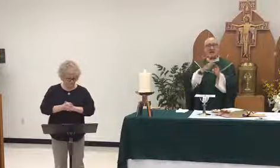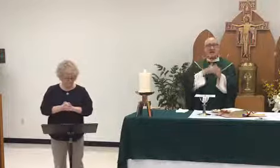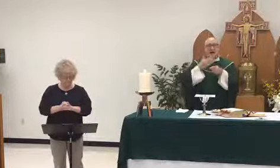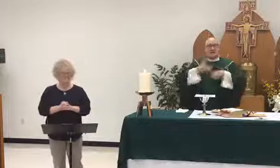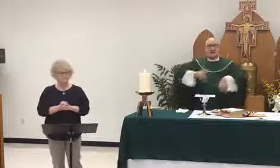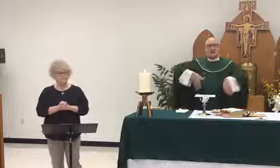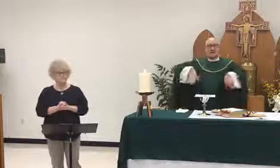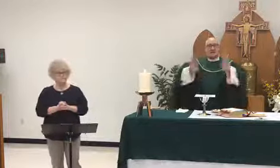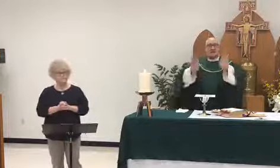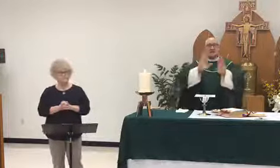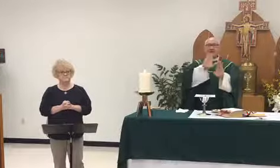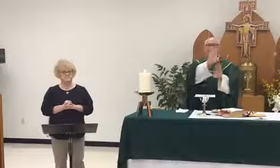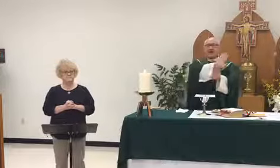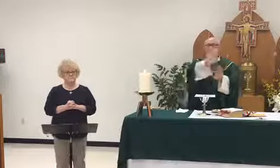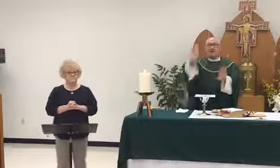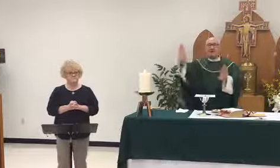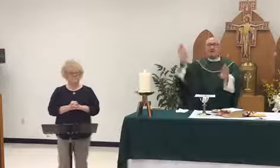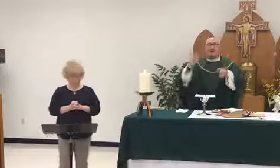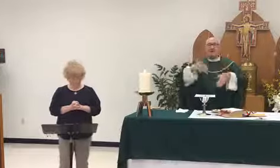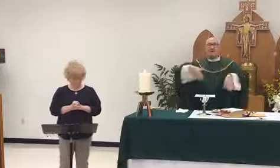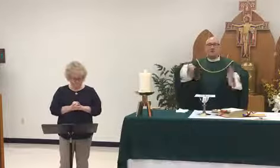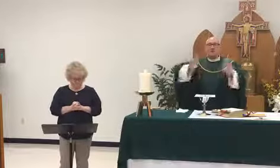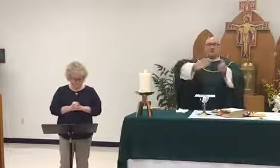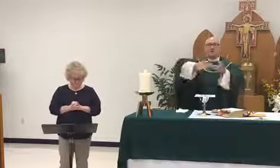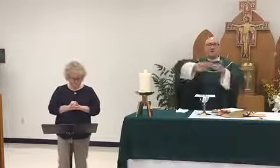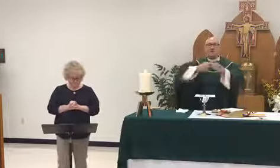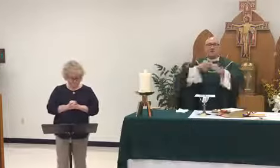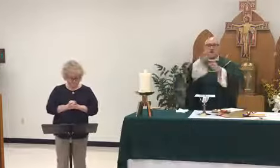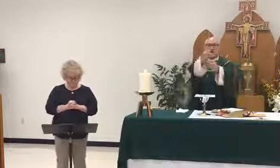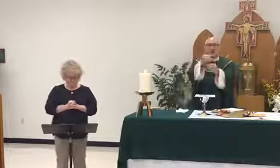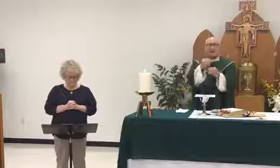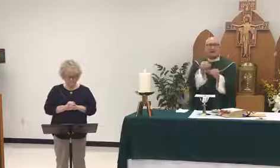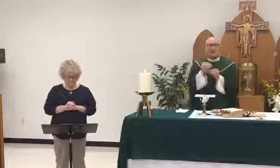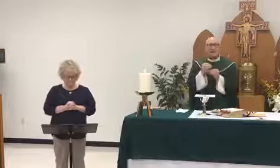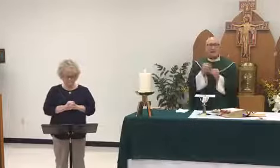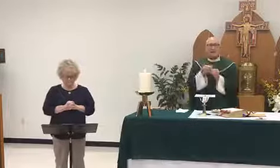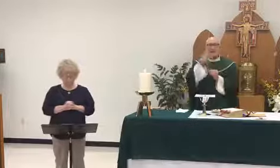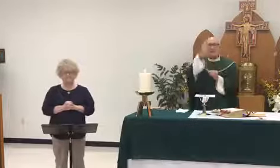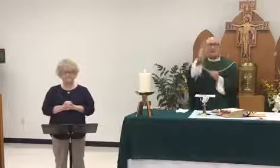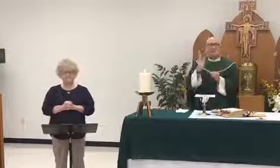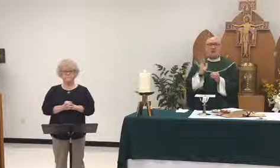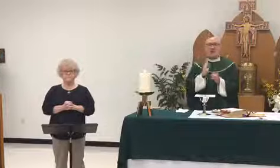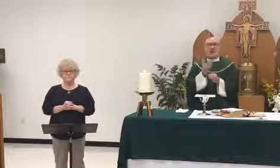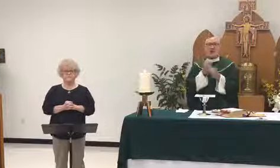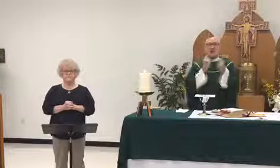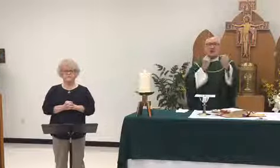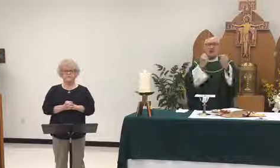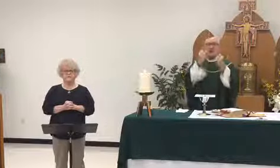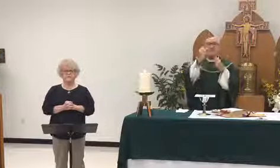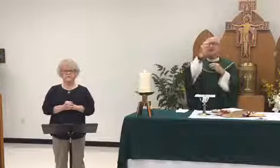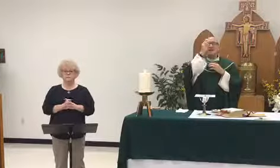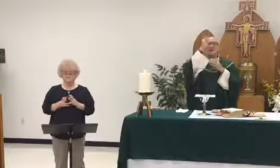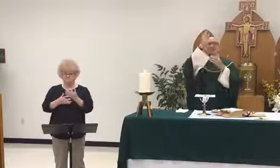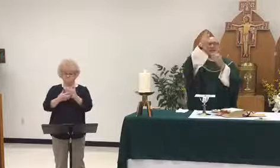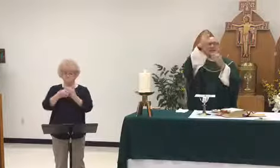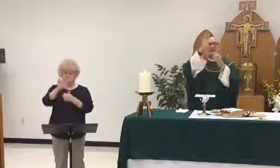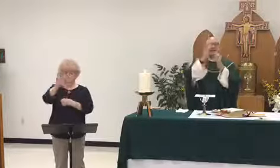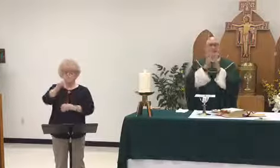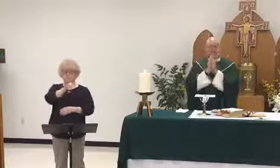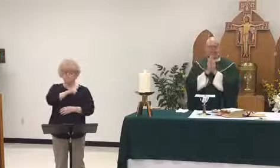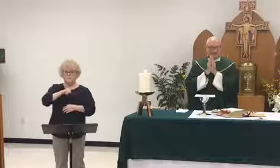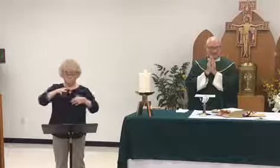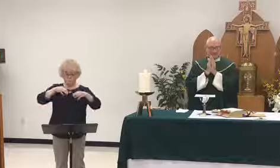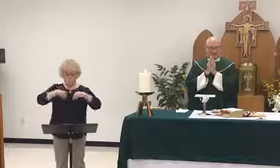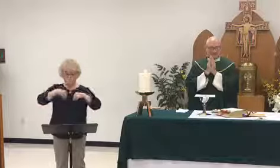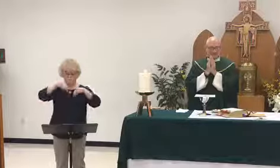Sisters, that my sacrifice and yours may be acceptable to God the Almighty